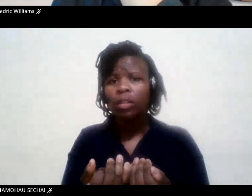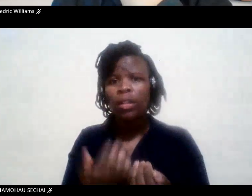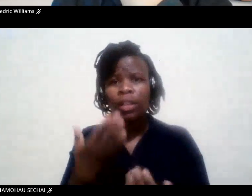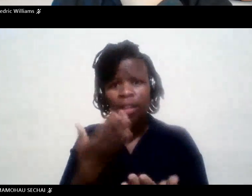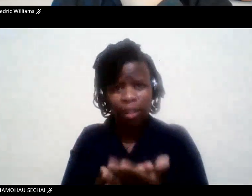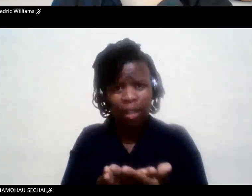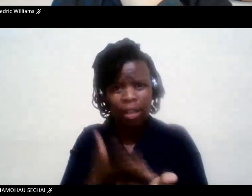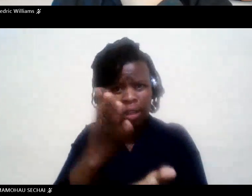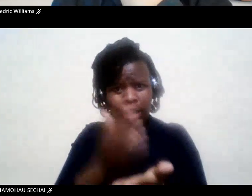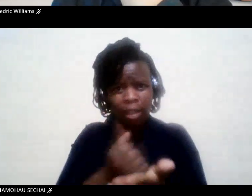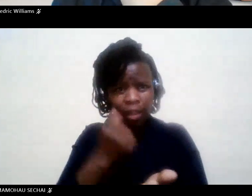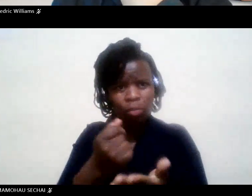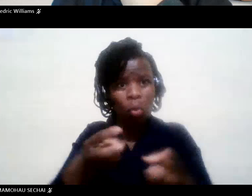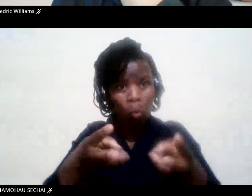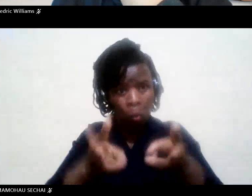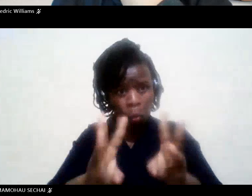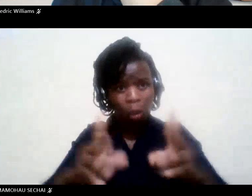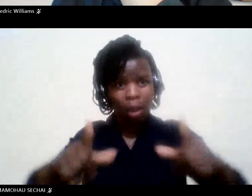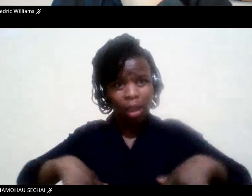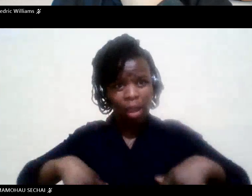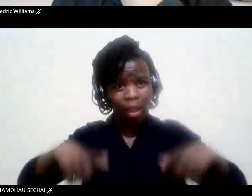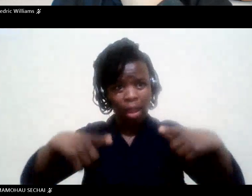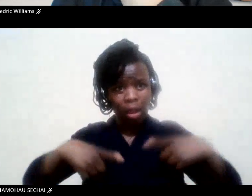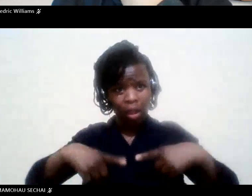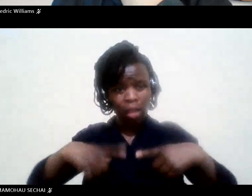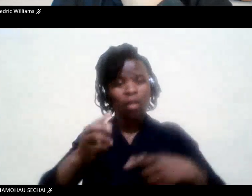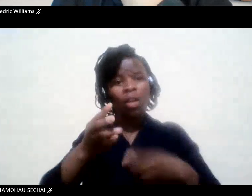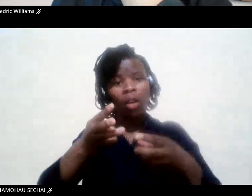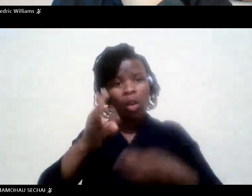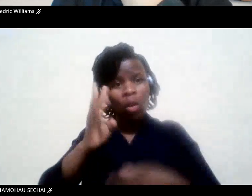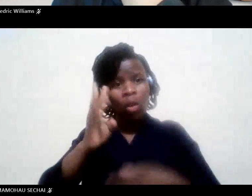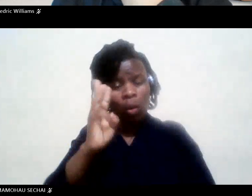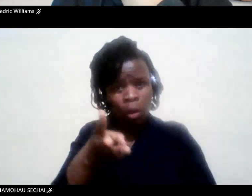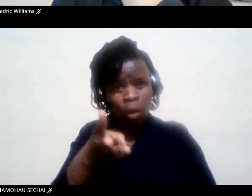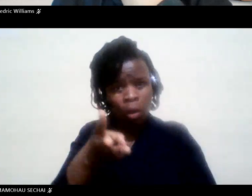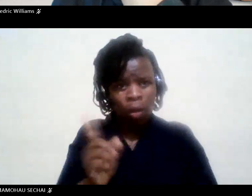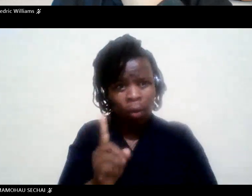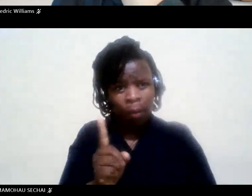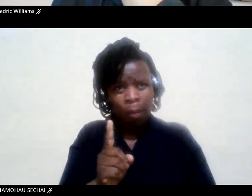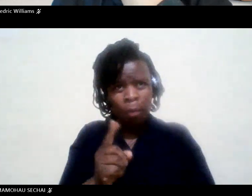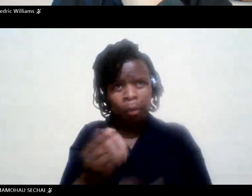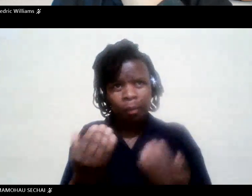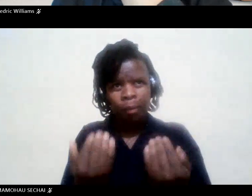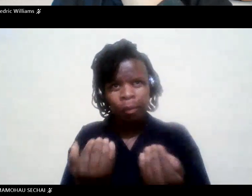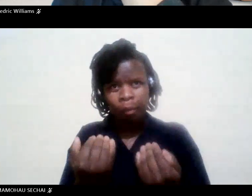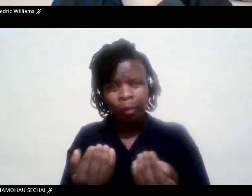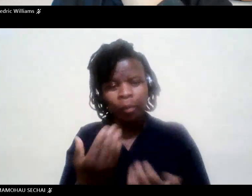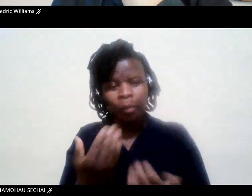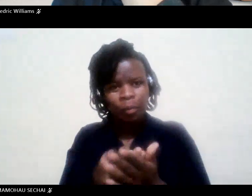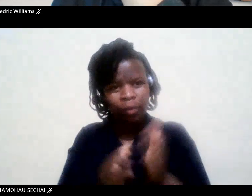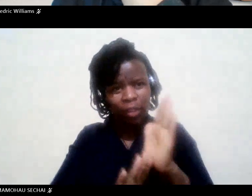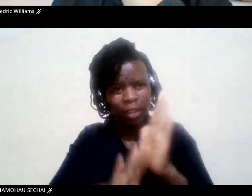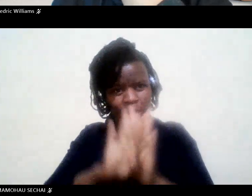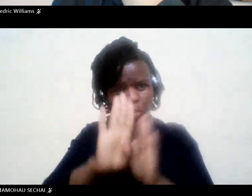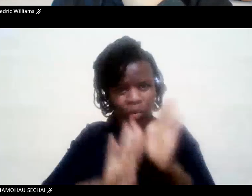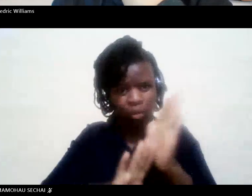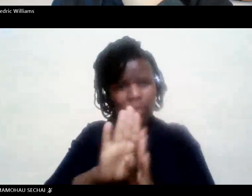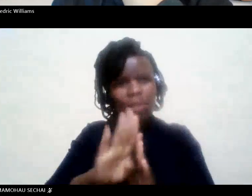will keep reaching, you will keep seeing the issues, and we keep learning, and we keep improving, and we keep making the changes. Yeah.